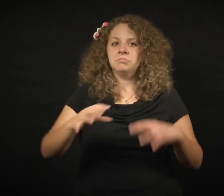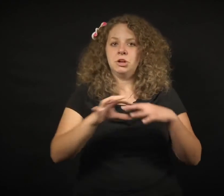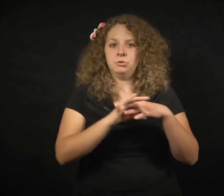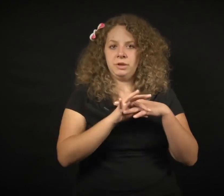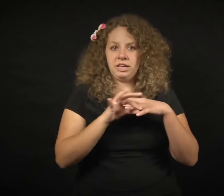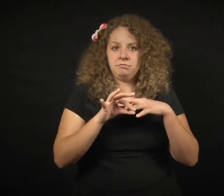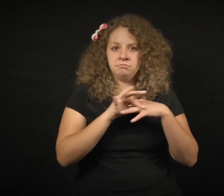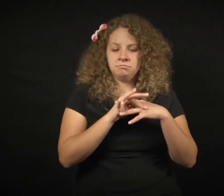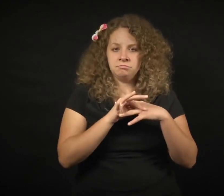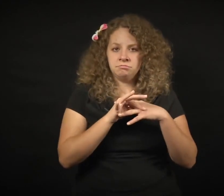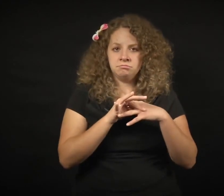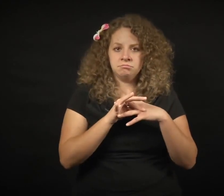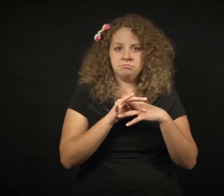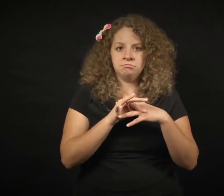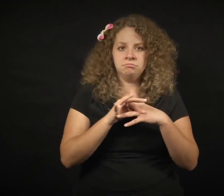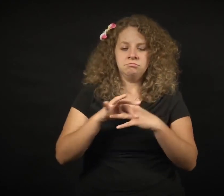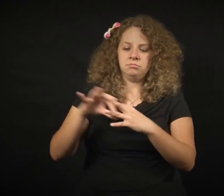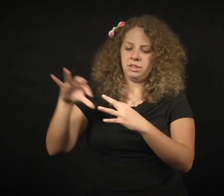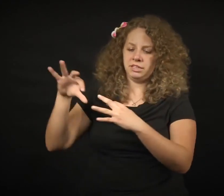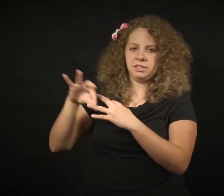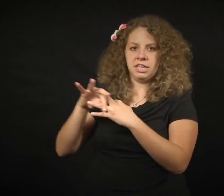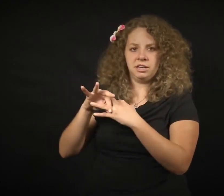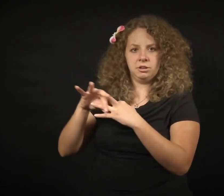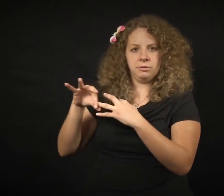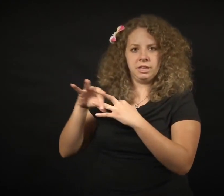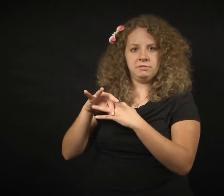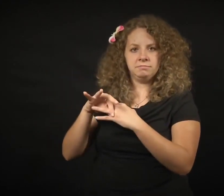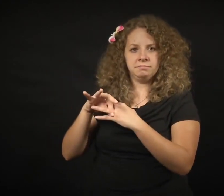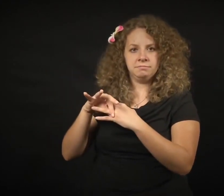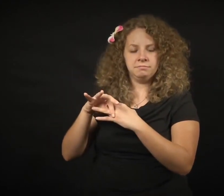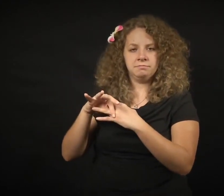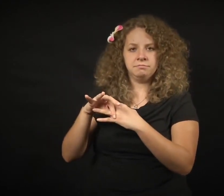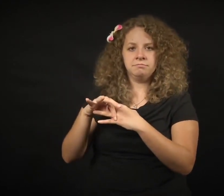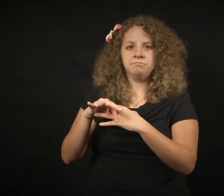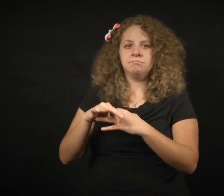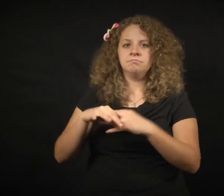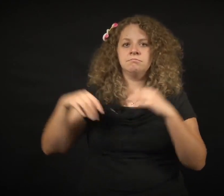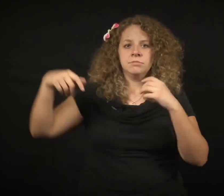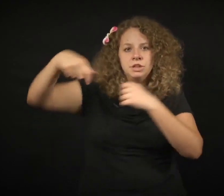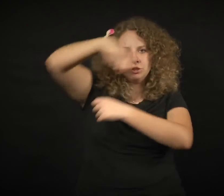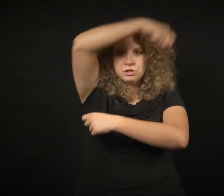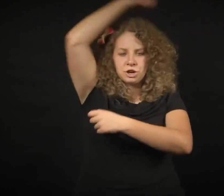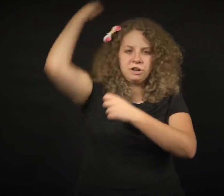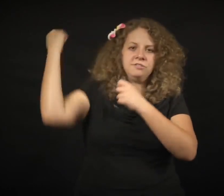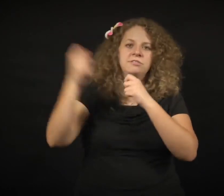A ring, like sliding on a ring. A scarf,